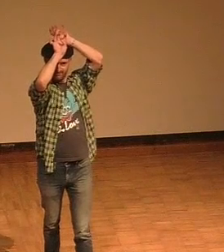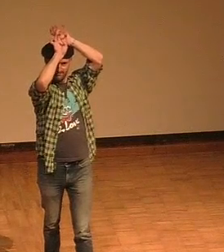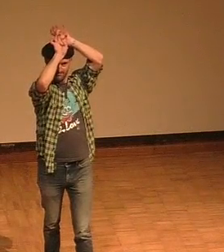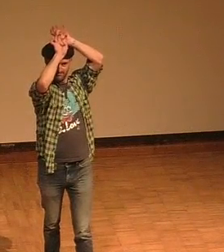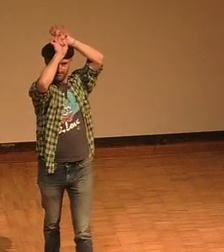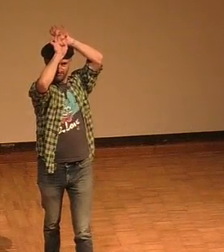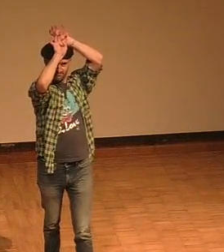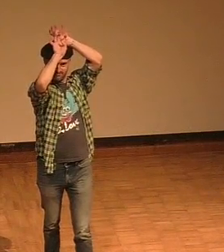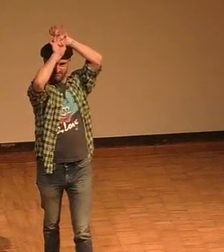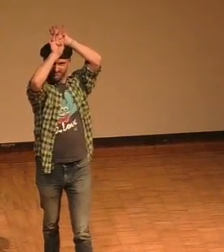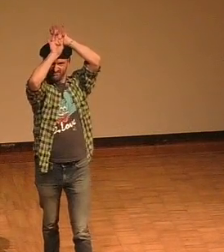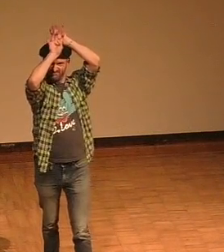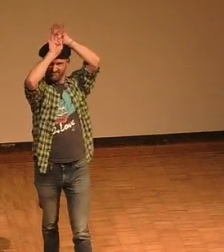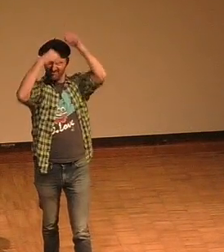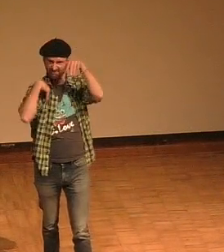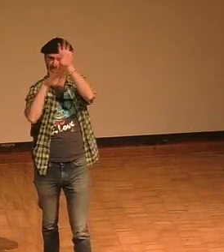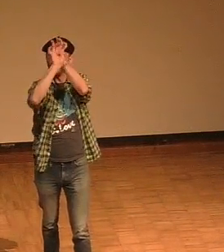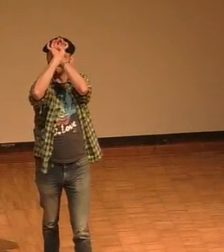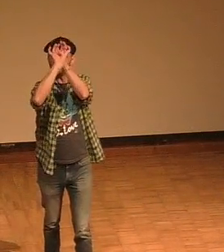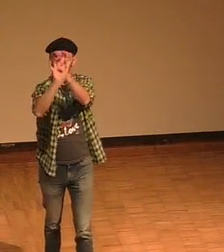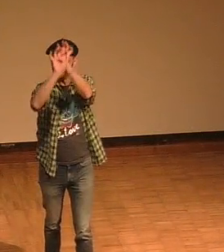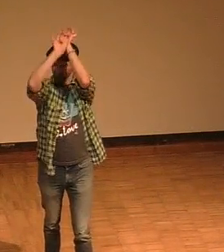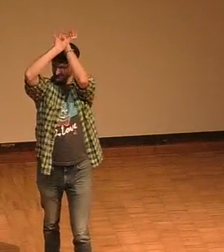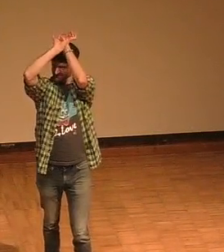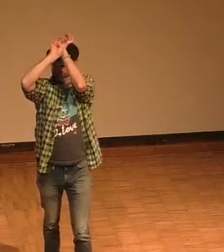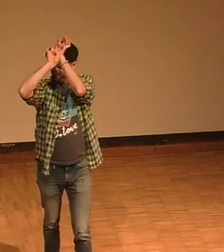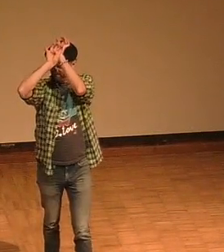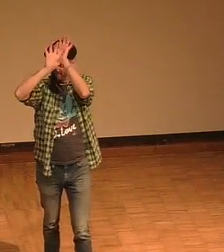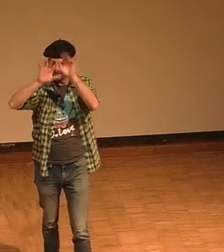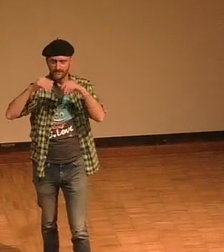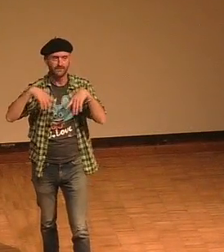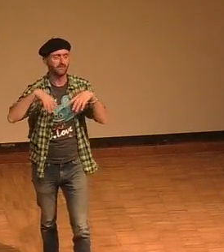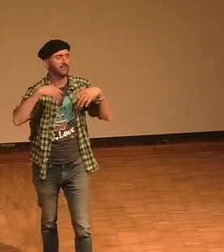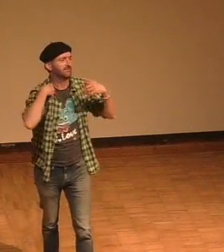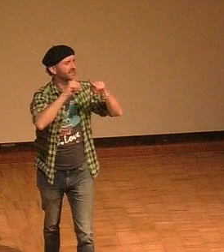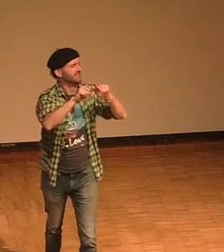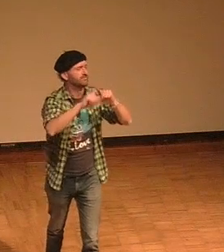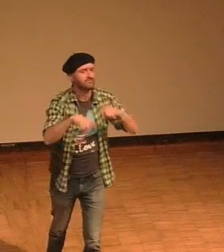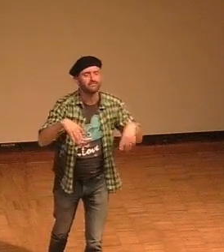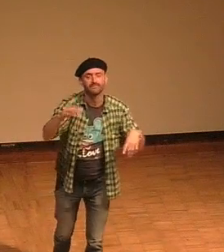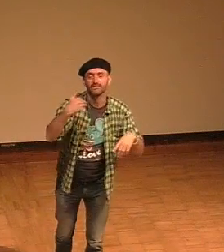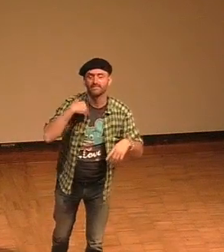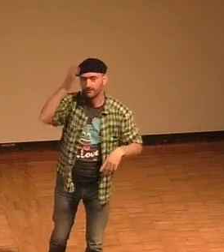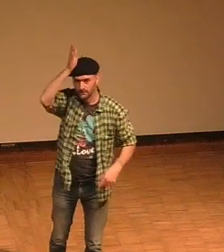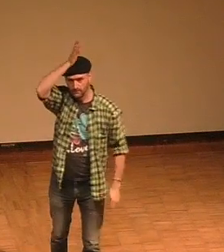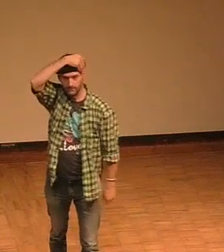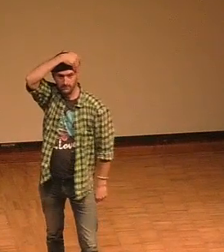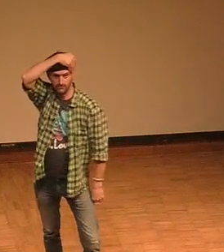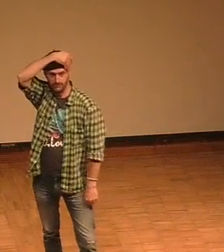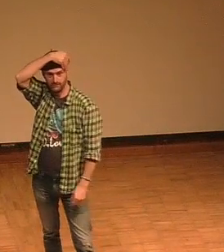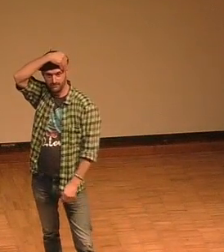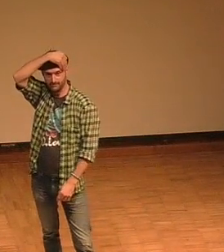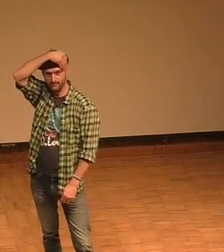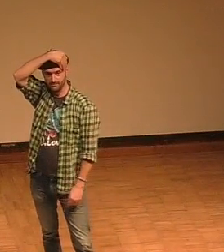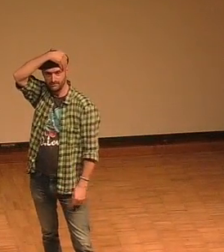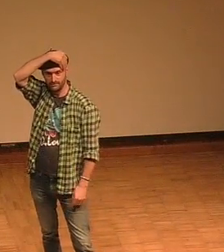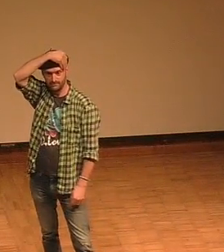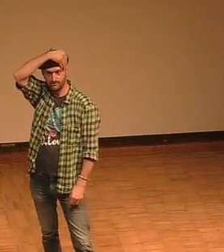going backwards on the head. So they're all different varieties. There's this